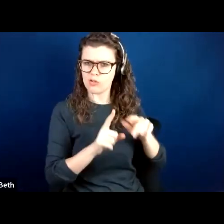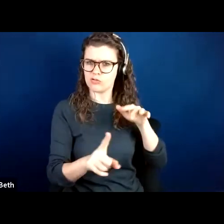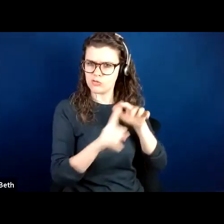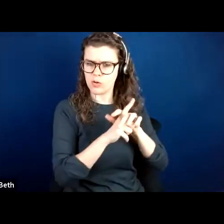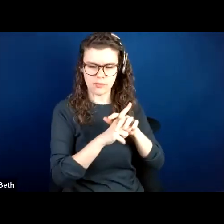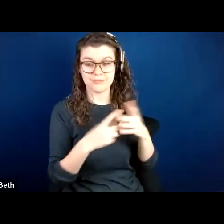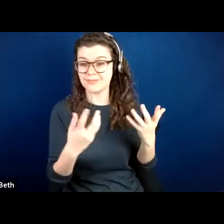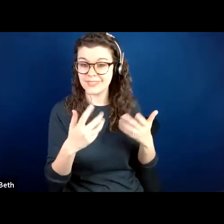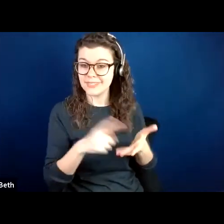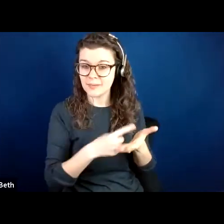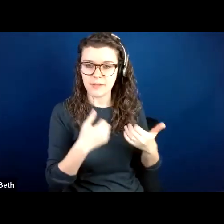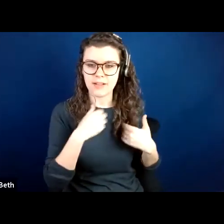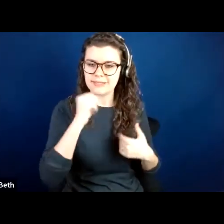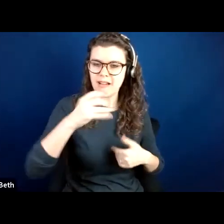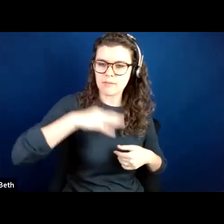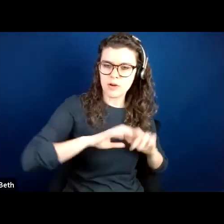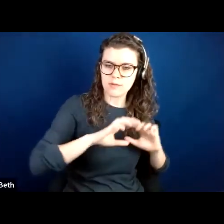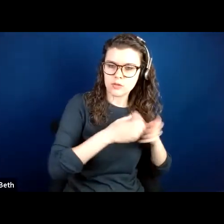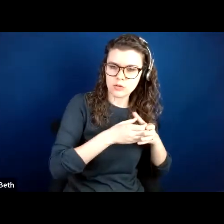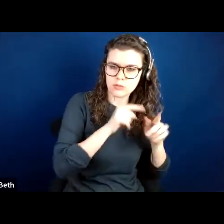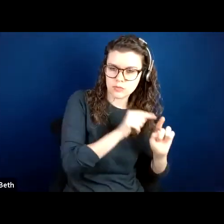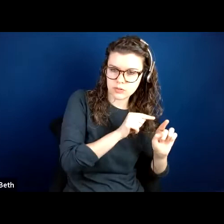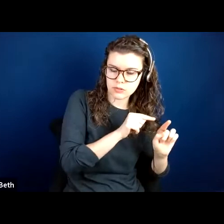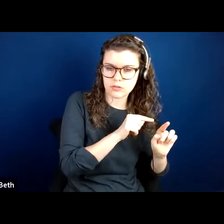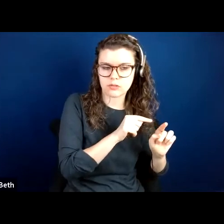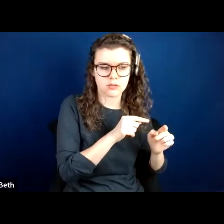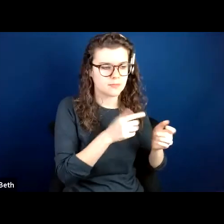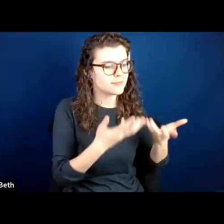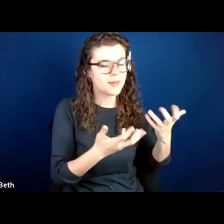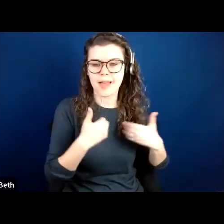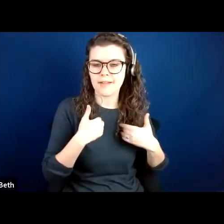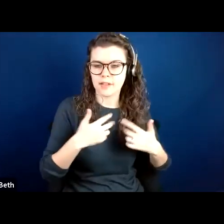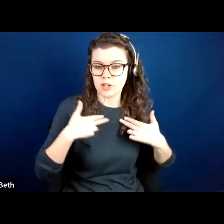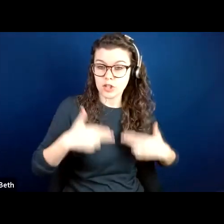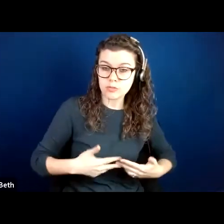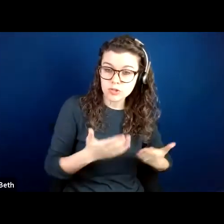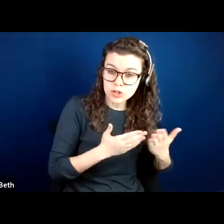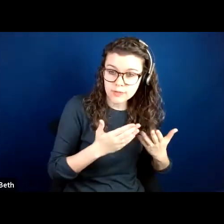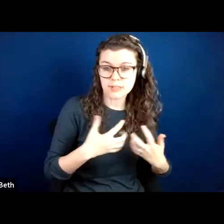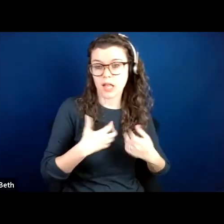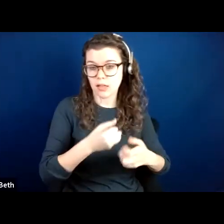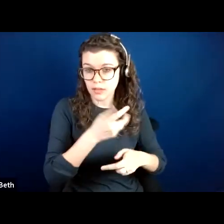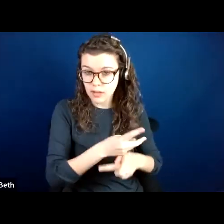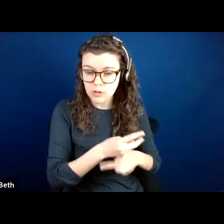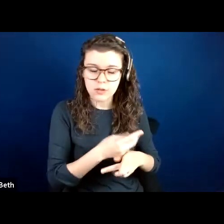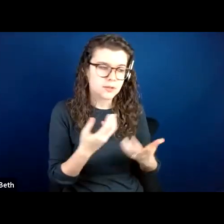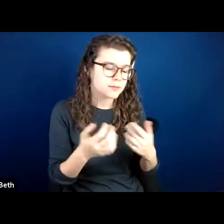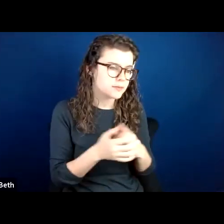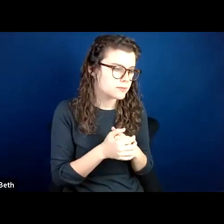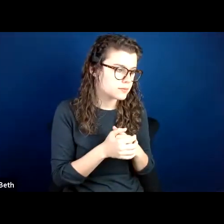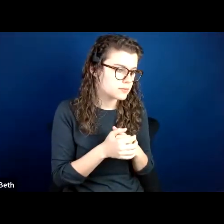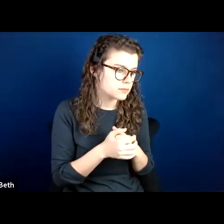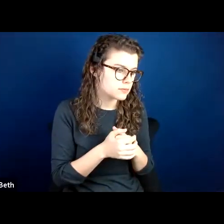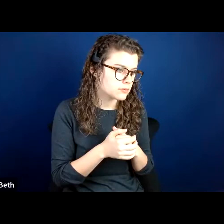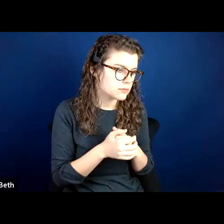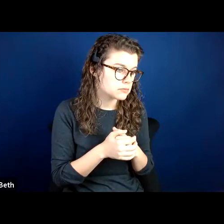are nonprofit collaborative groups that work together between human services and healthcare, and sometimes